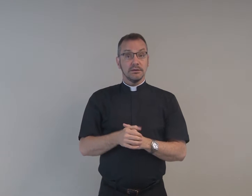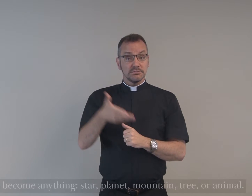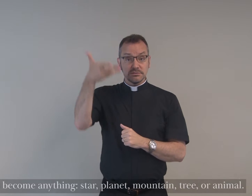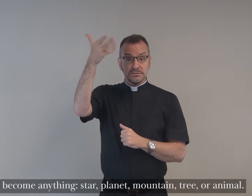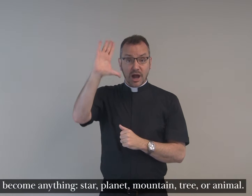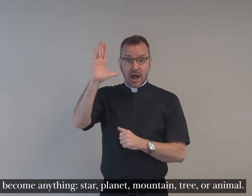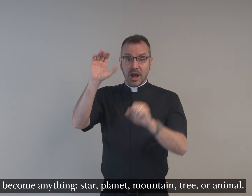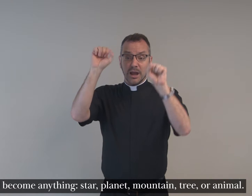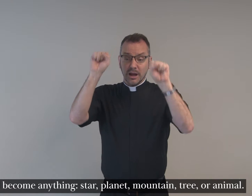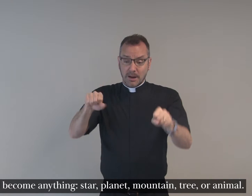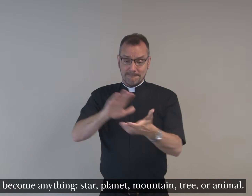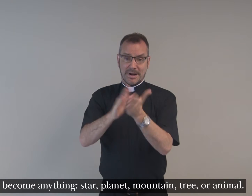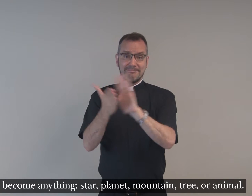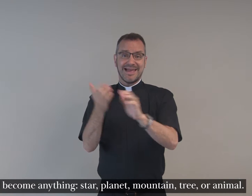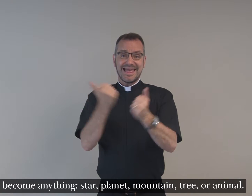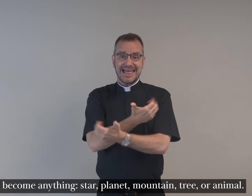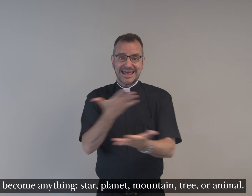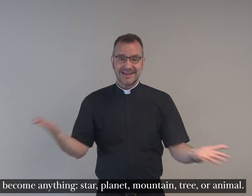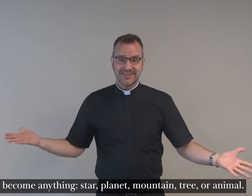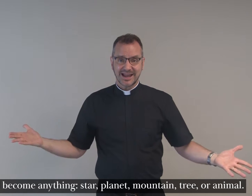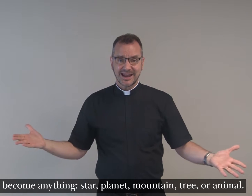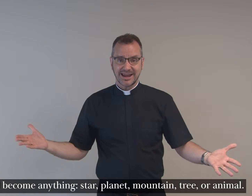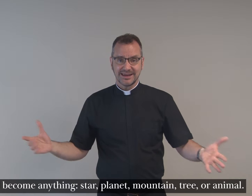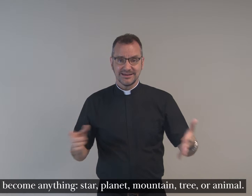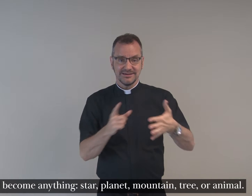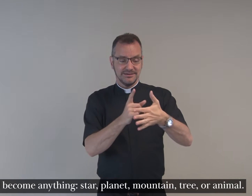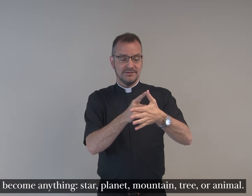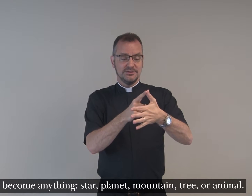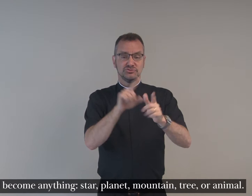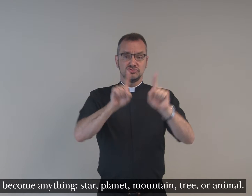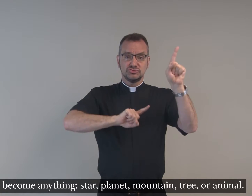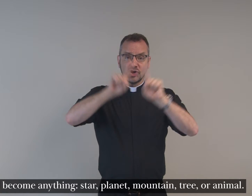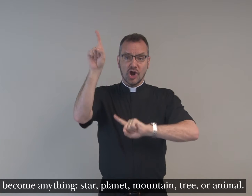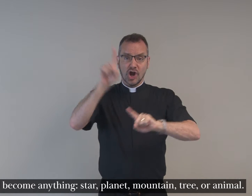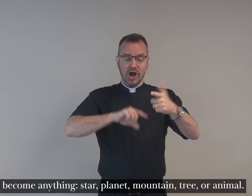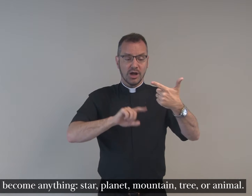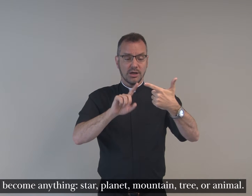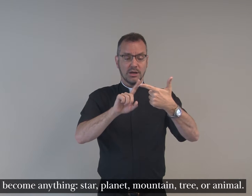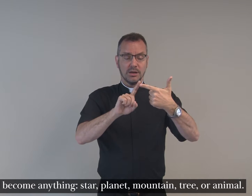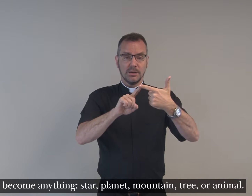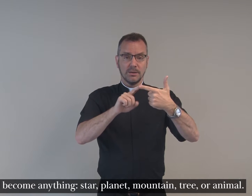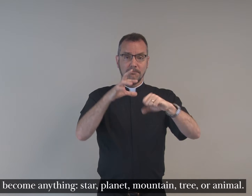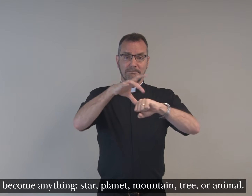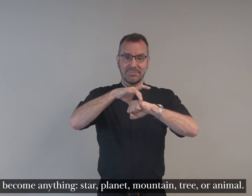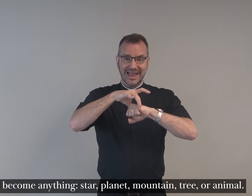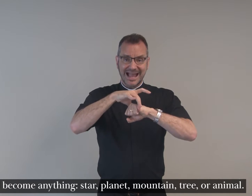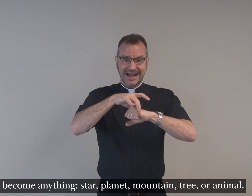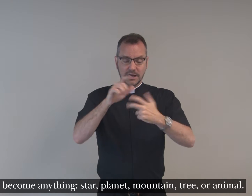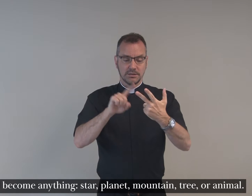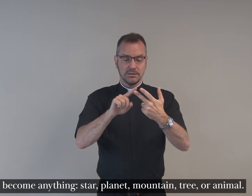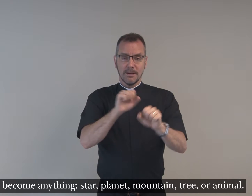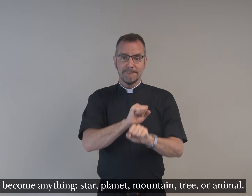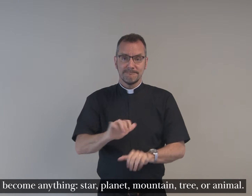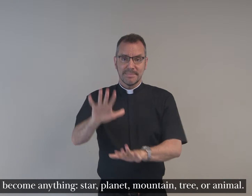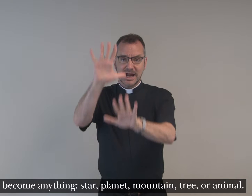God could become anything. Star, planet, mountain, tree, or animal.